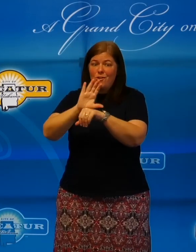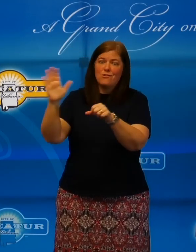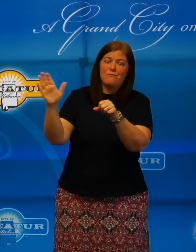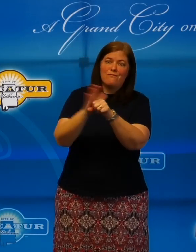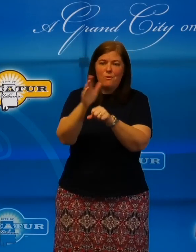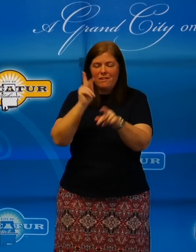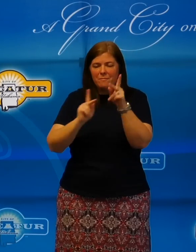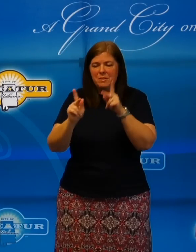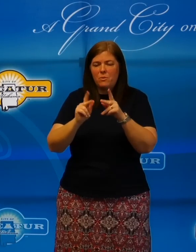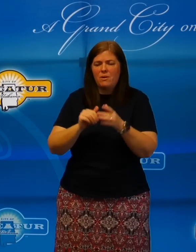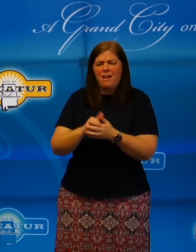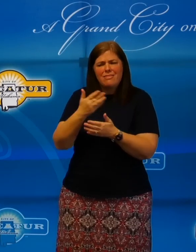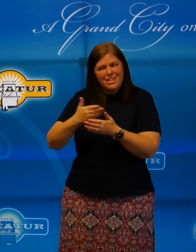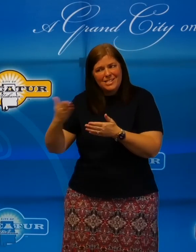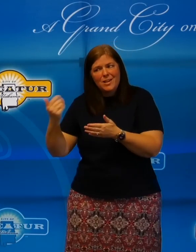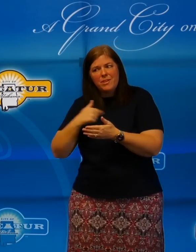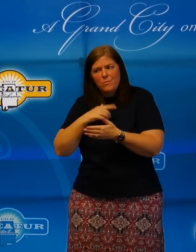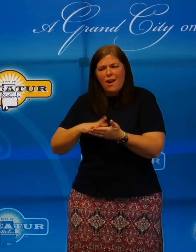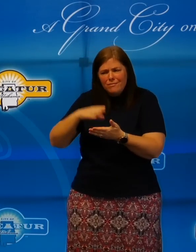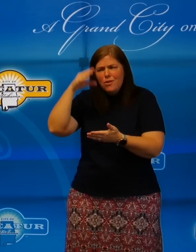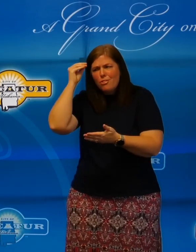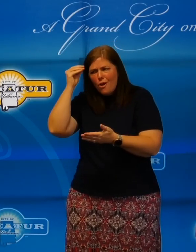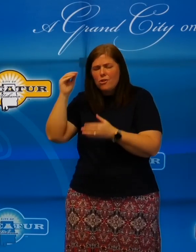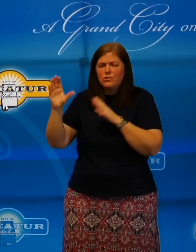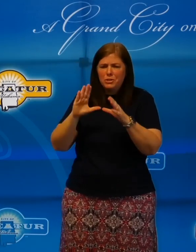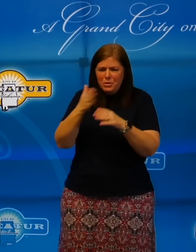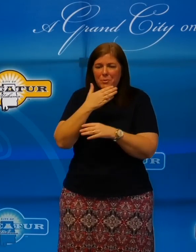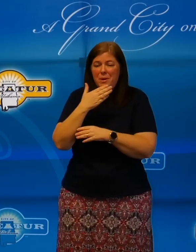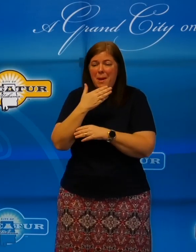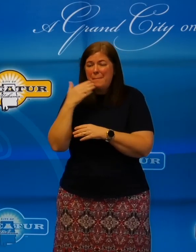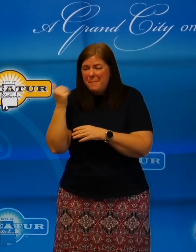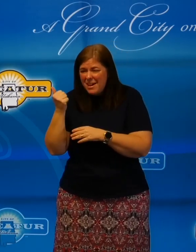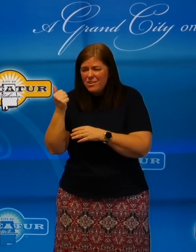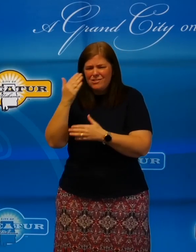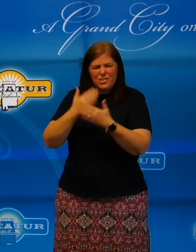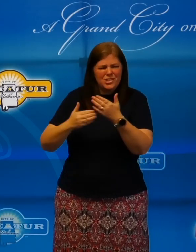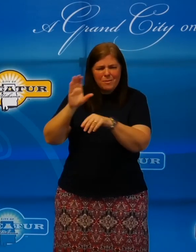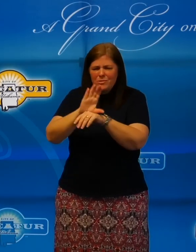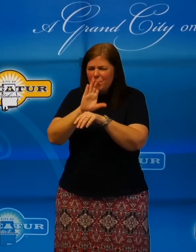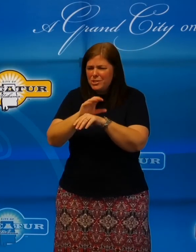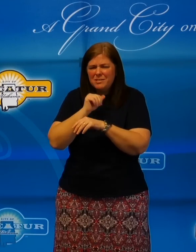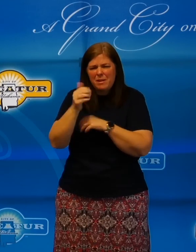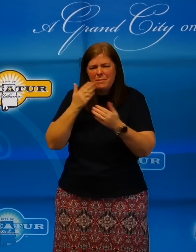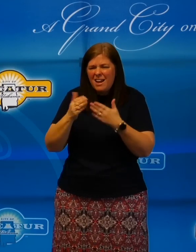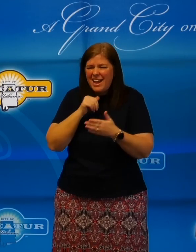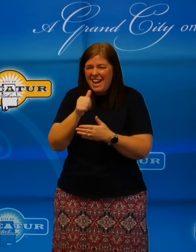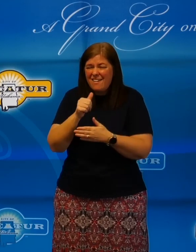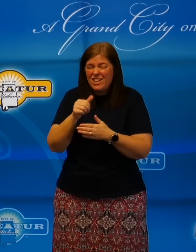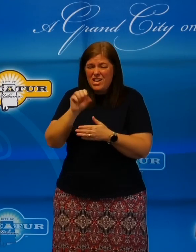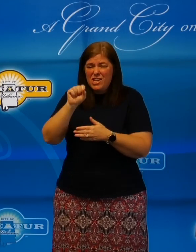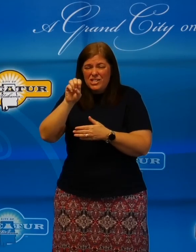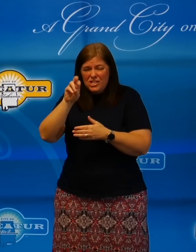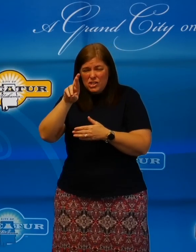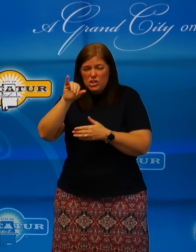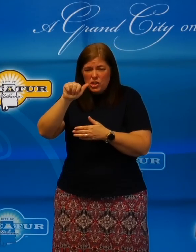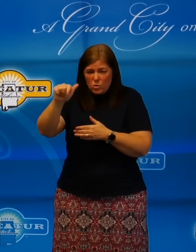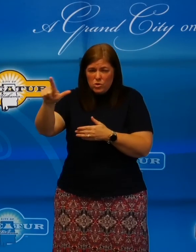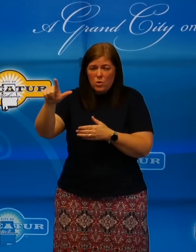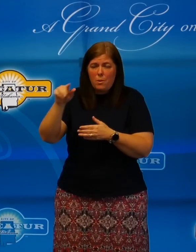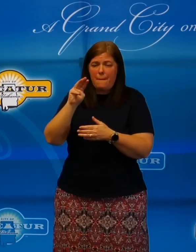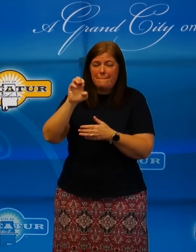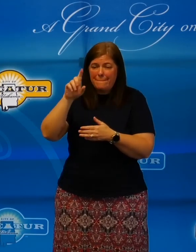we're having to learn to do better. And some churches who may not have had social media or